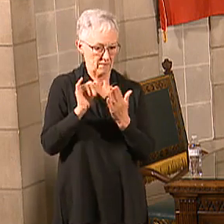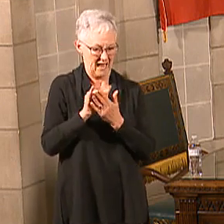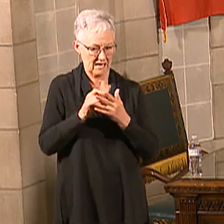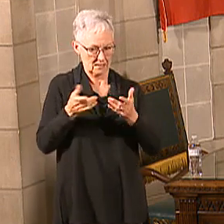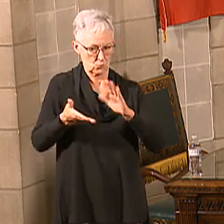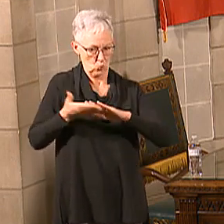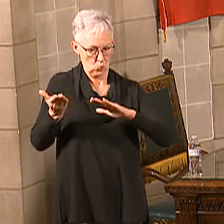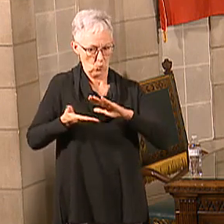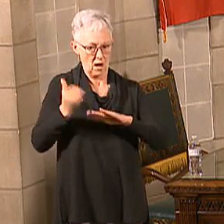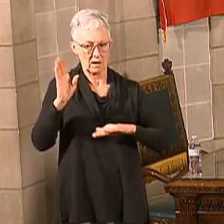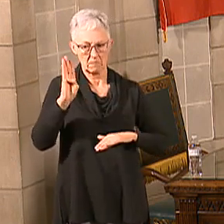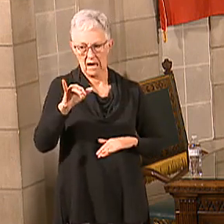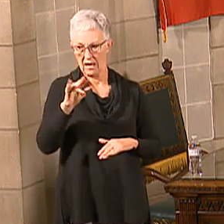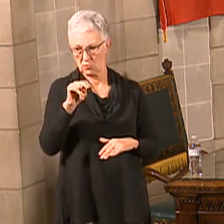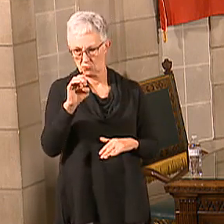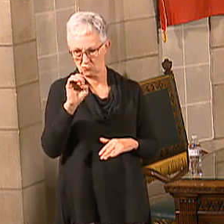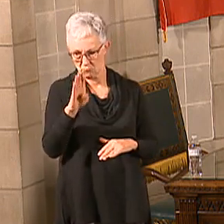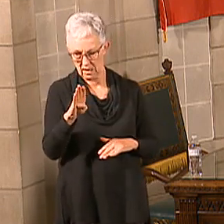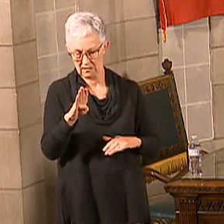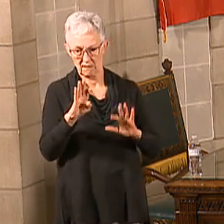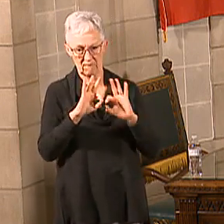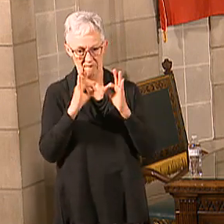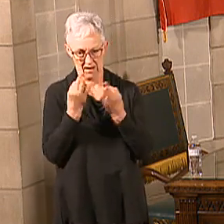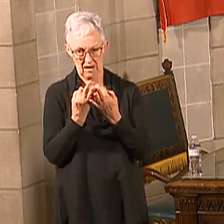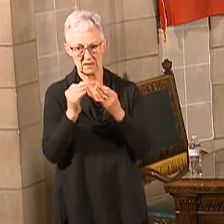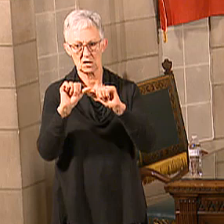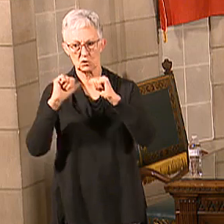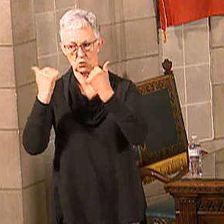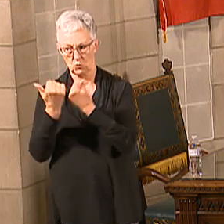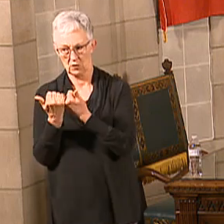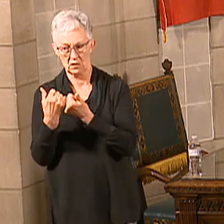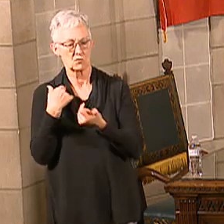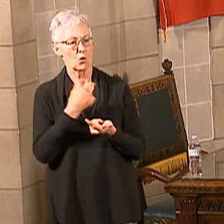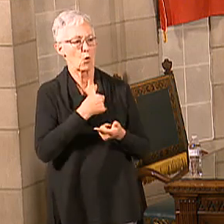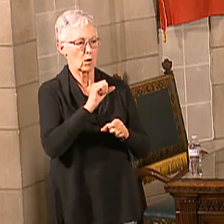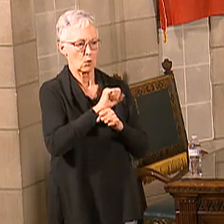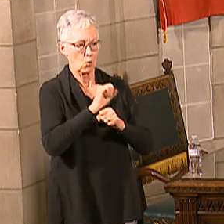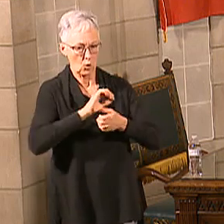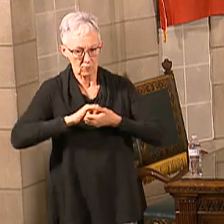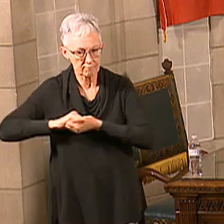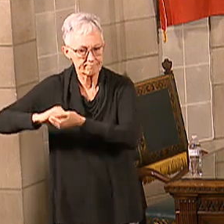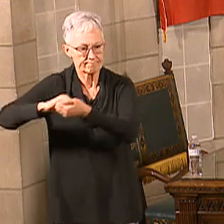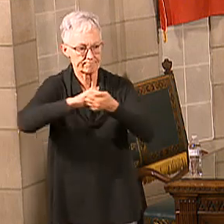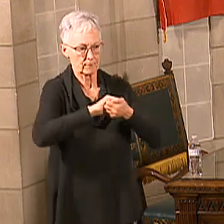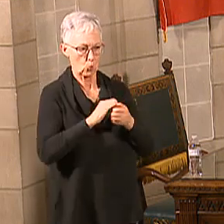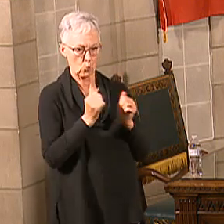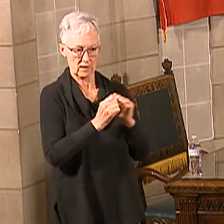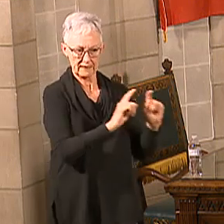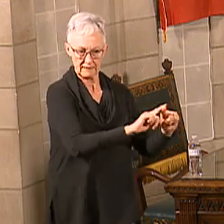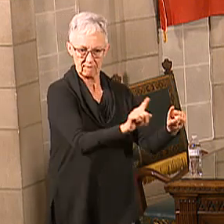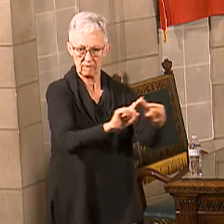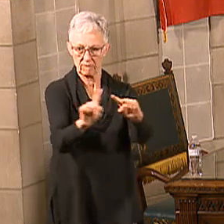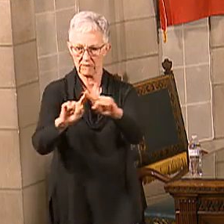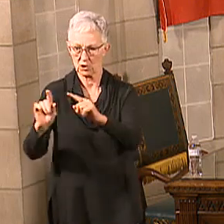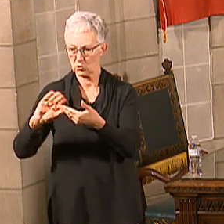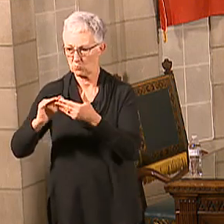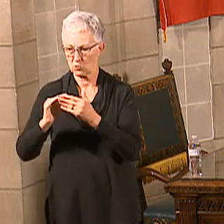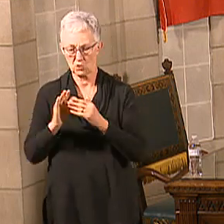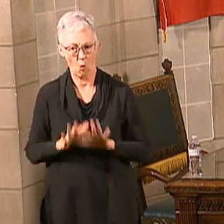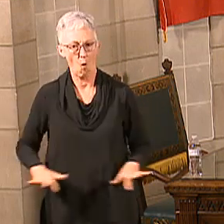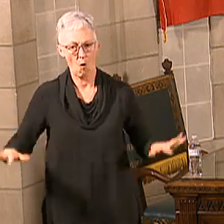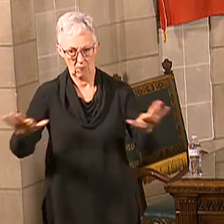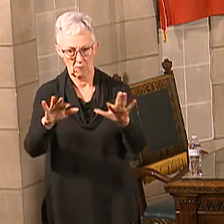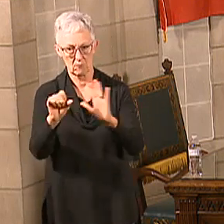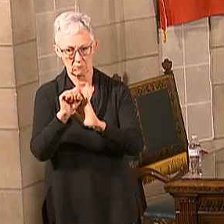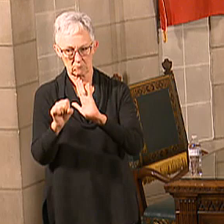It's a lot of words. It's about communities. It's about the collaborations within those communities. We are very grateful to be partnering